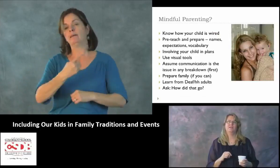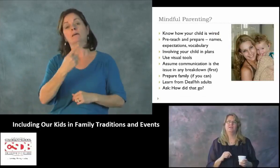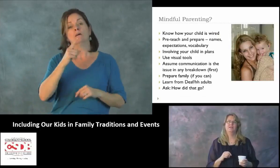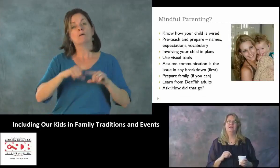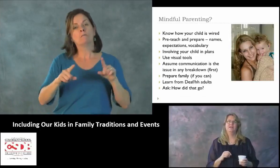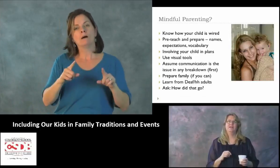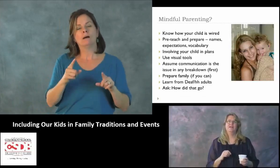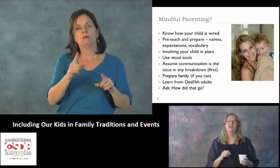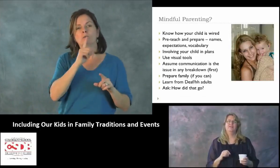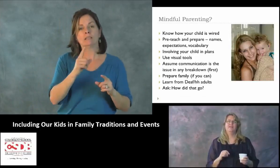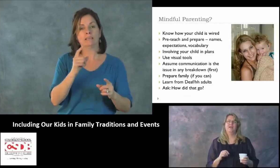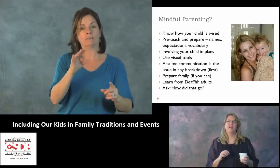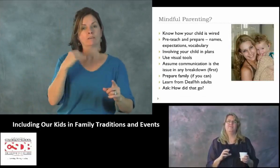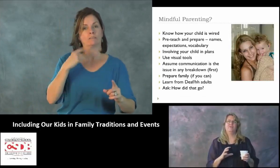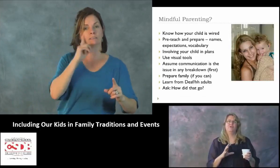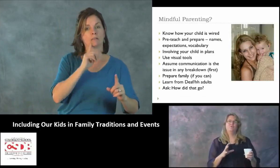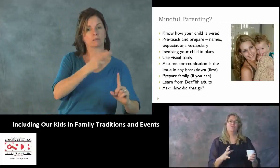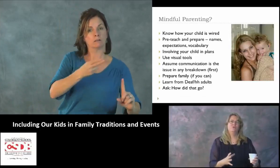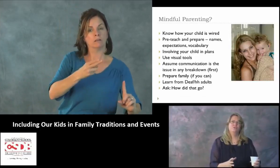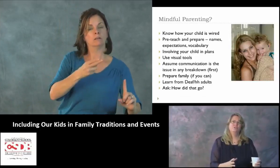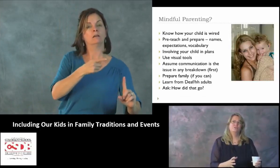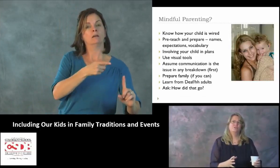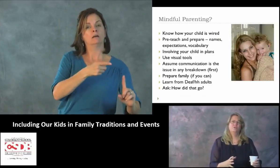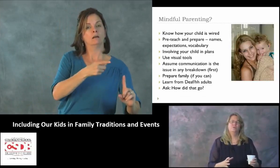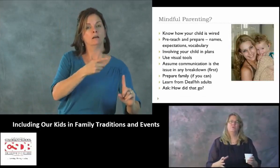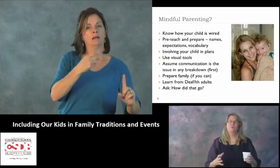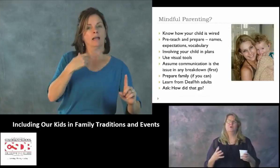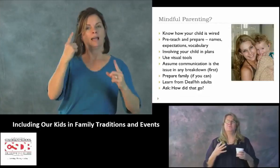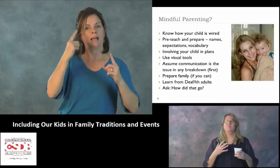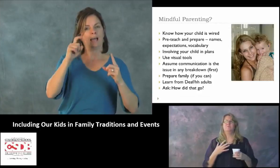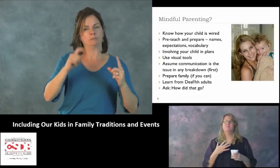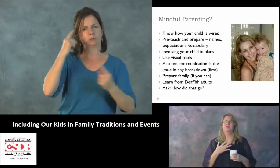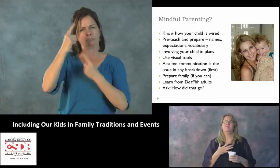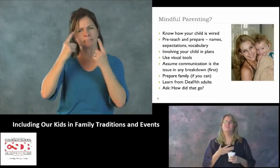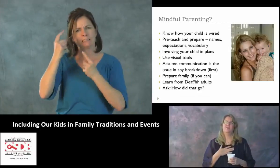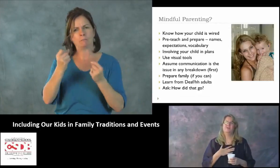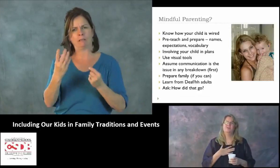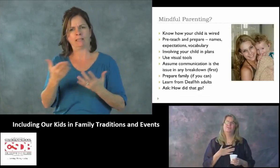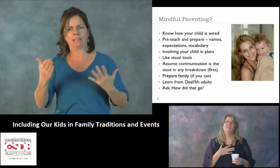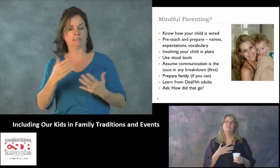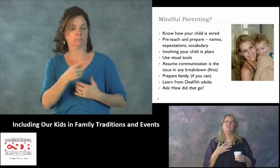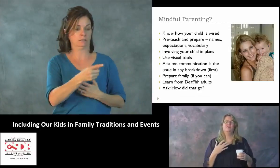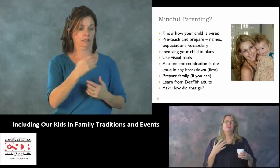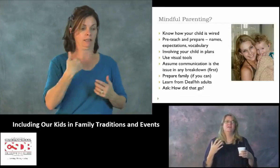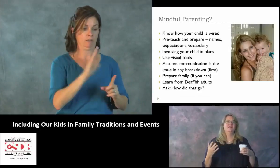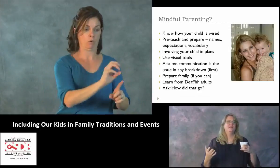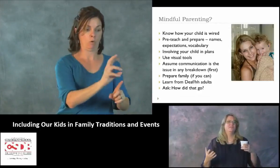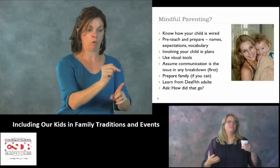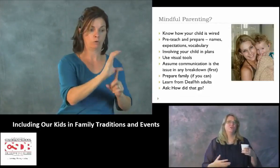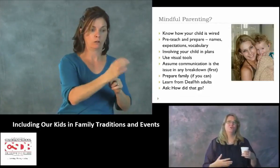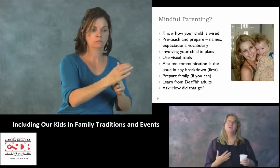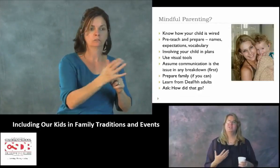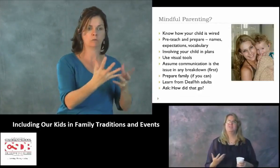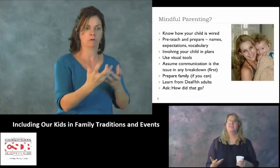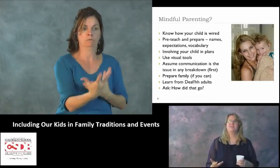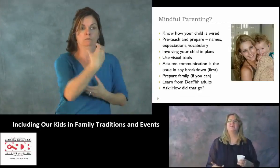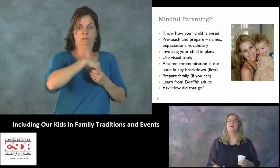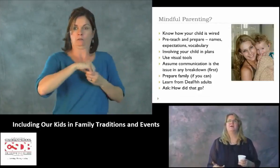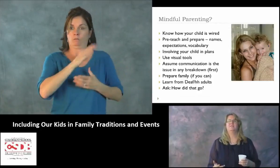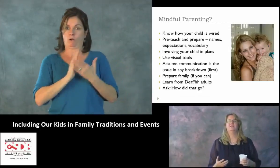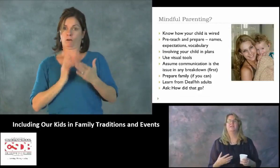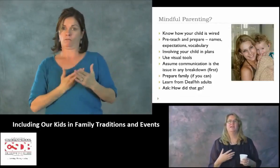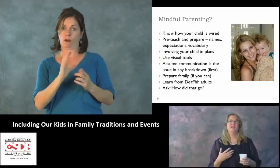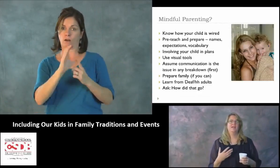hard of hearing. They have their own culture. We want them to be part of our culture. There's so much to